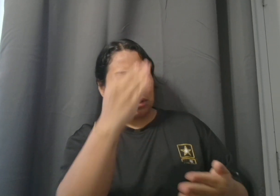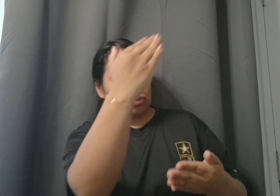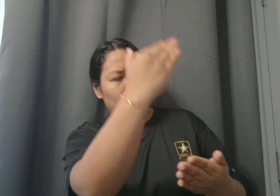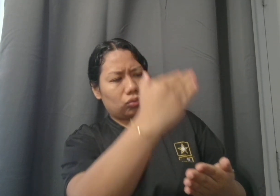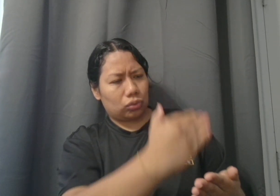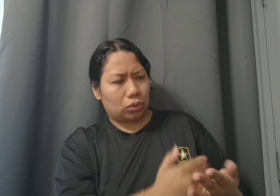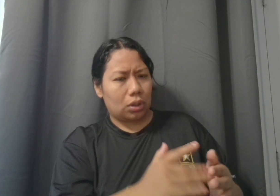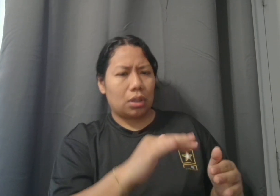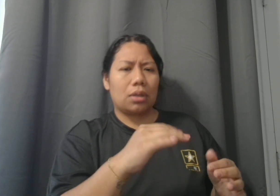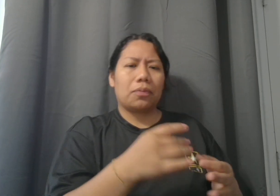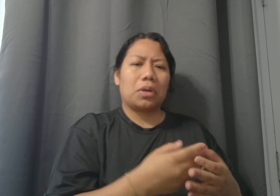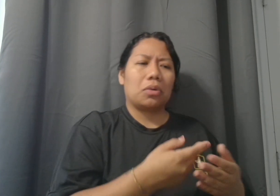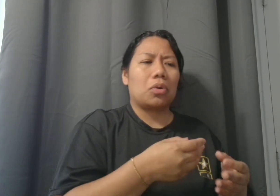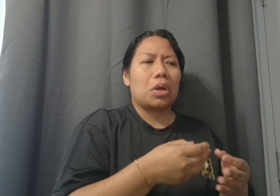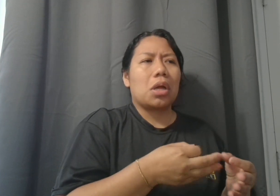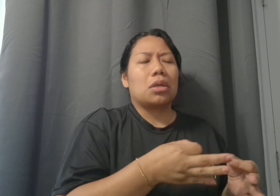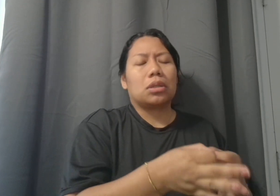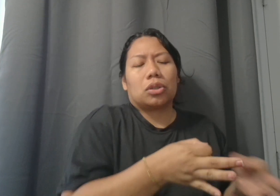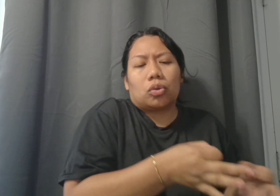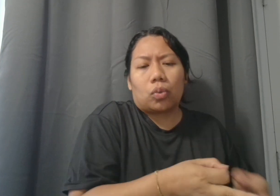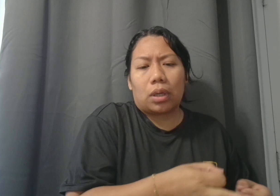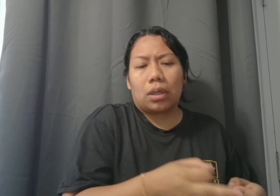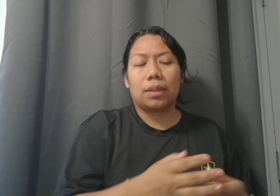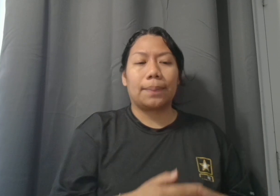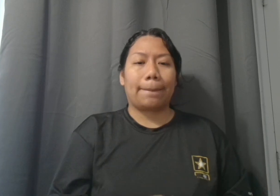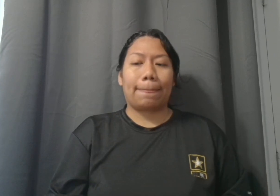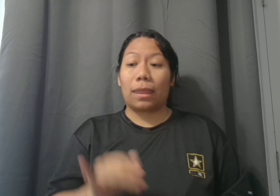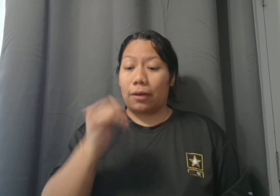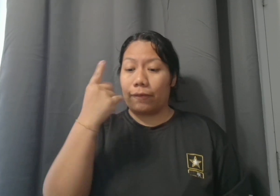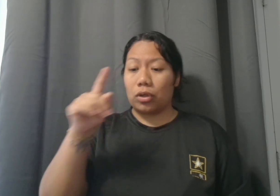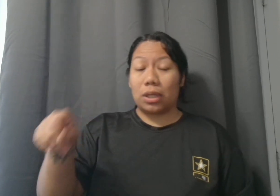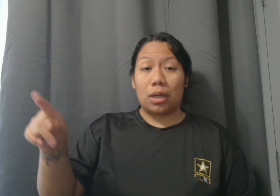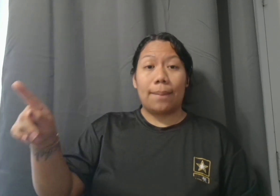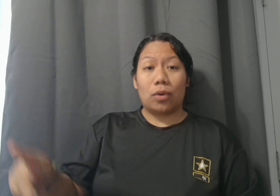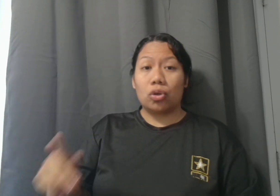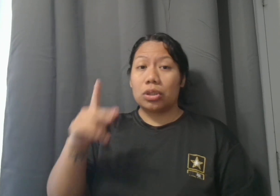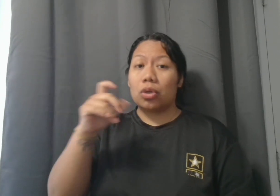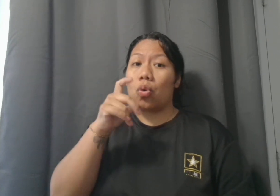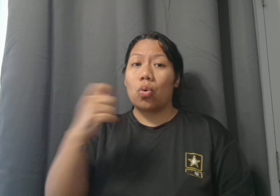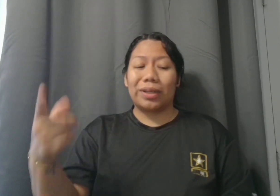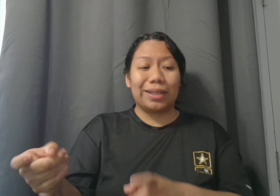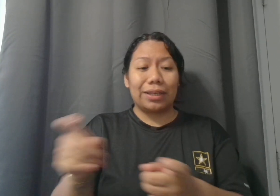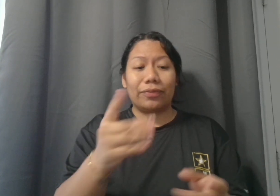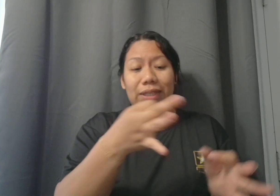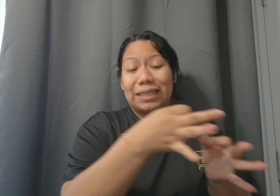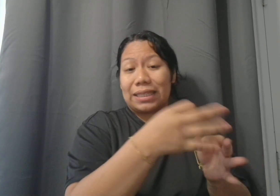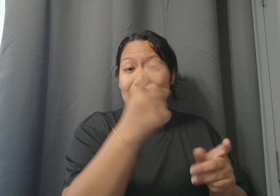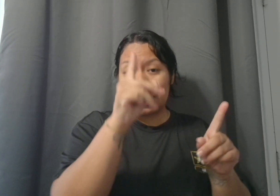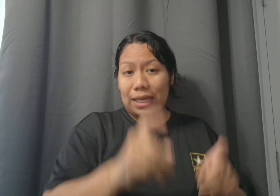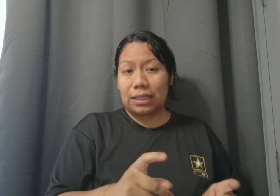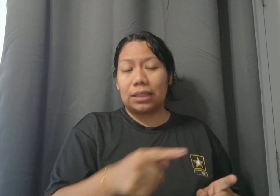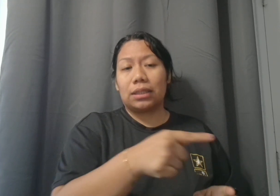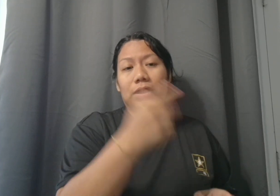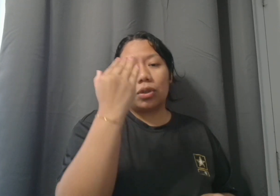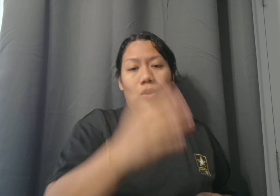above. The evaluating team should consist of qualified evaluators, like